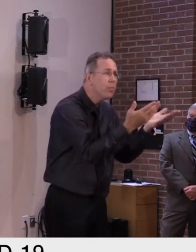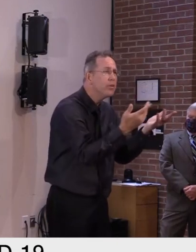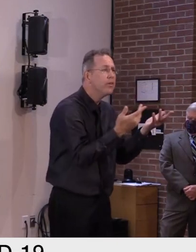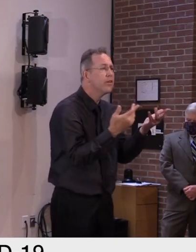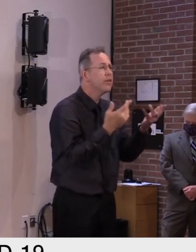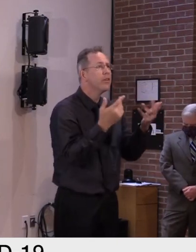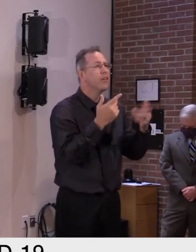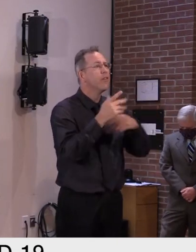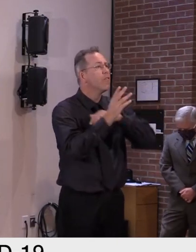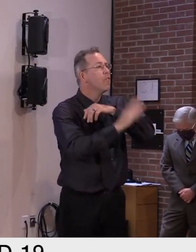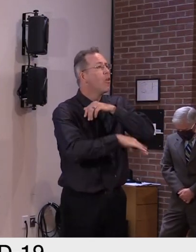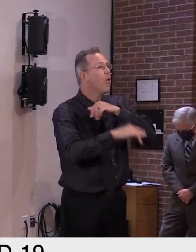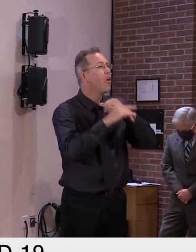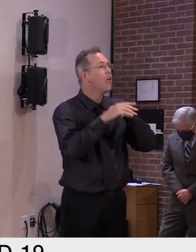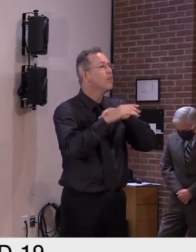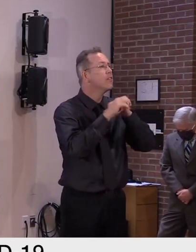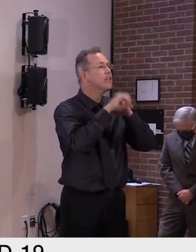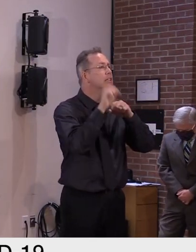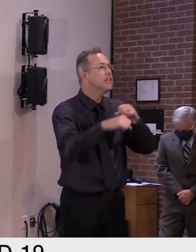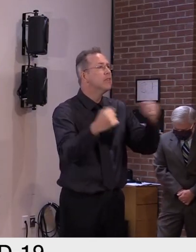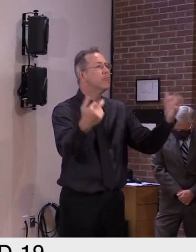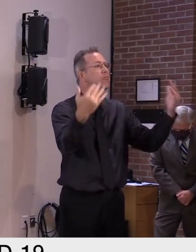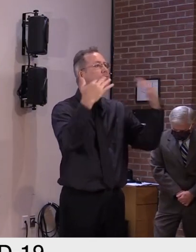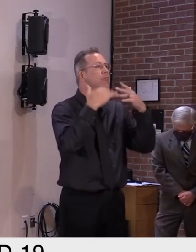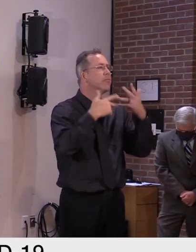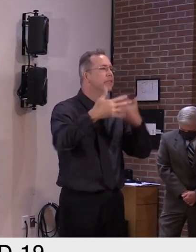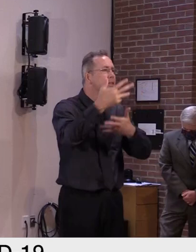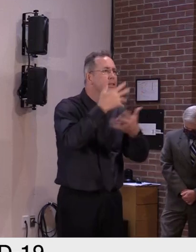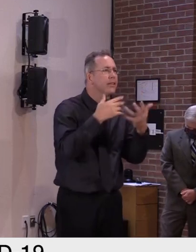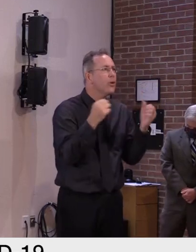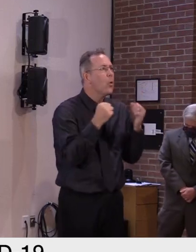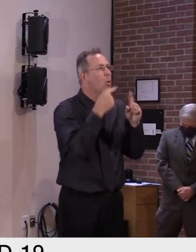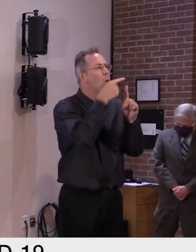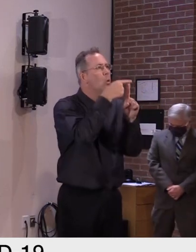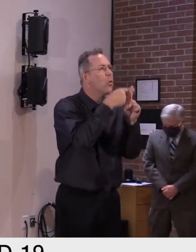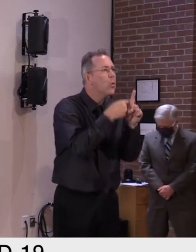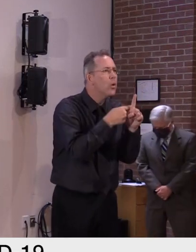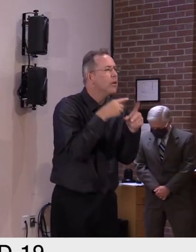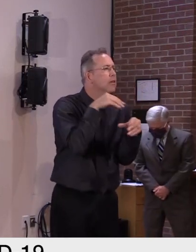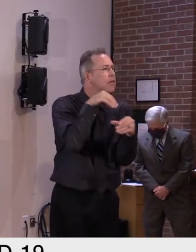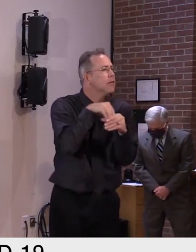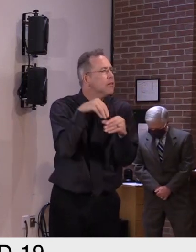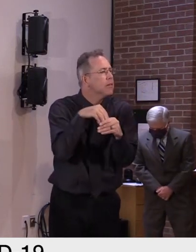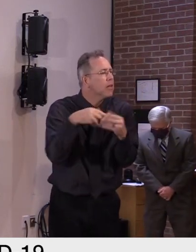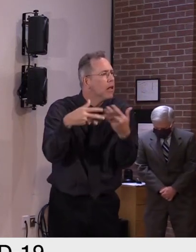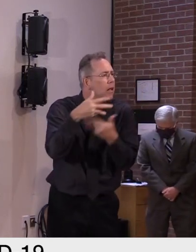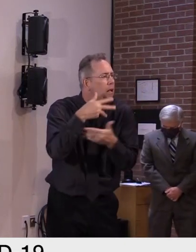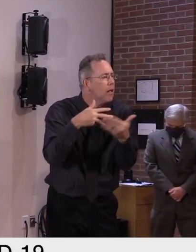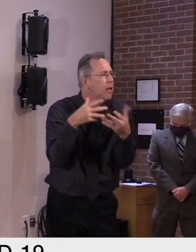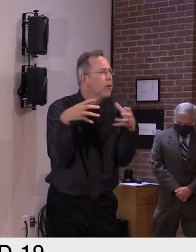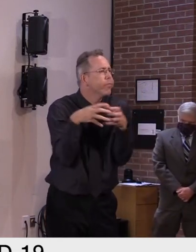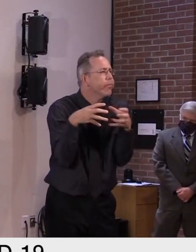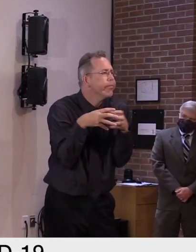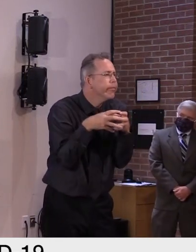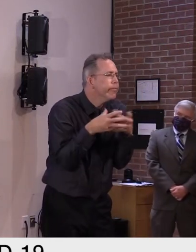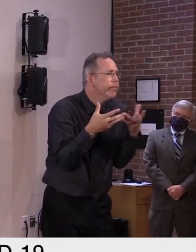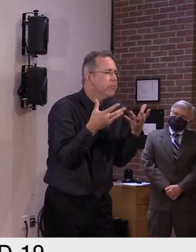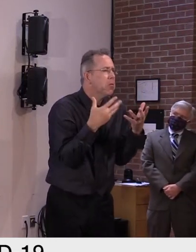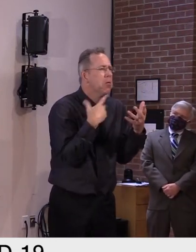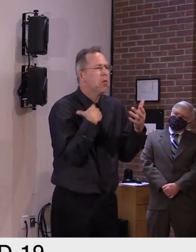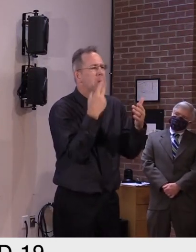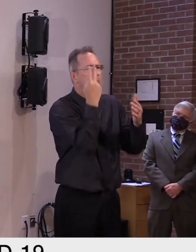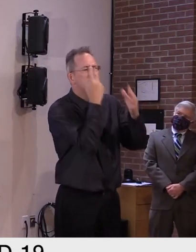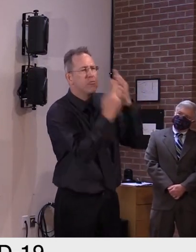coolness in the air, and people staying indoors more, et cetera, that these kind of things would happen. So I think I'd